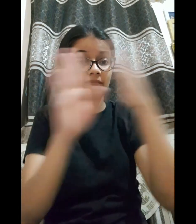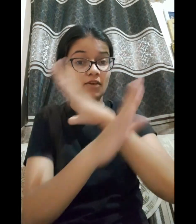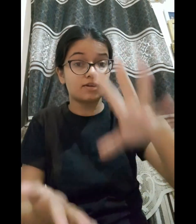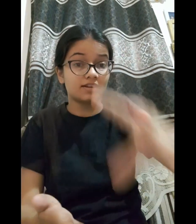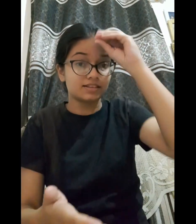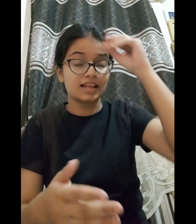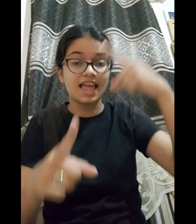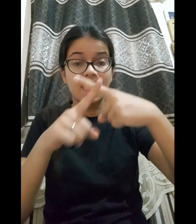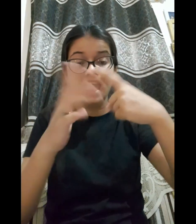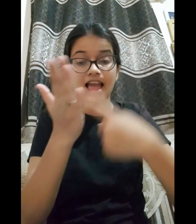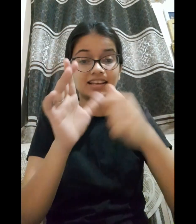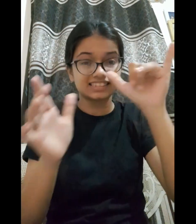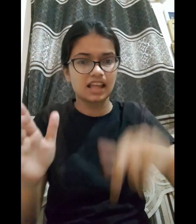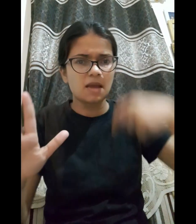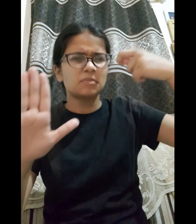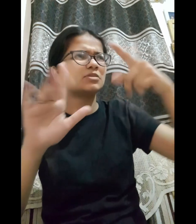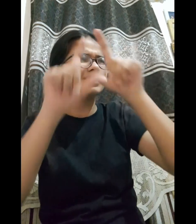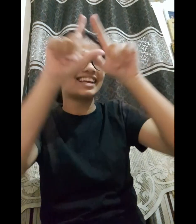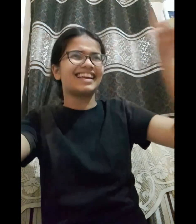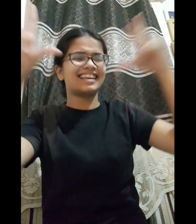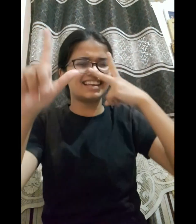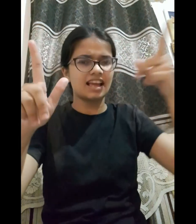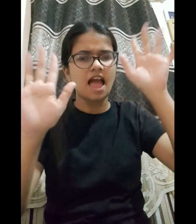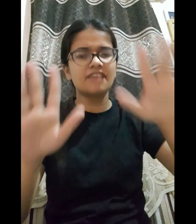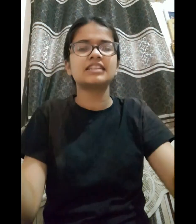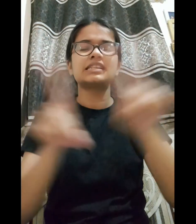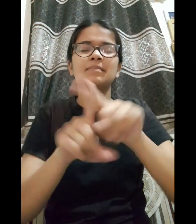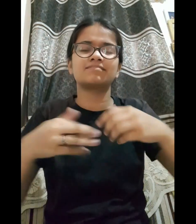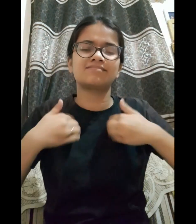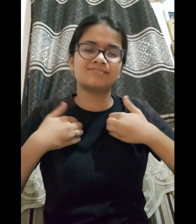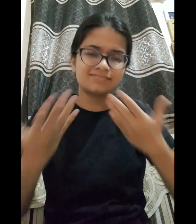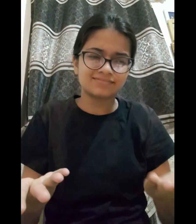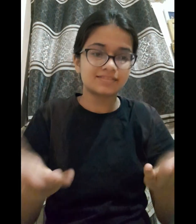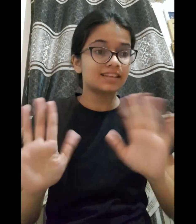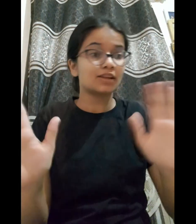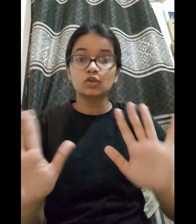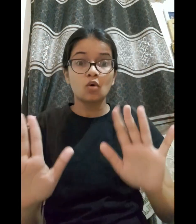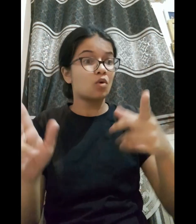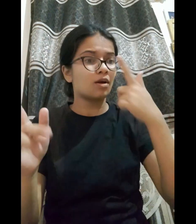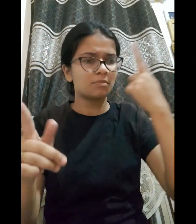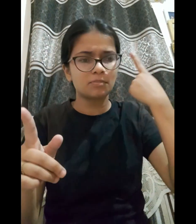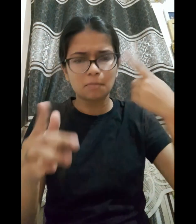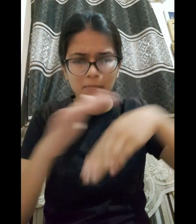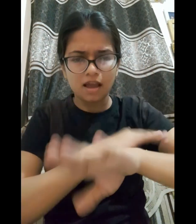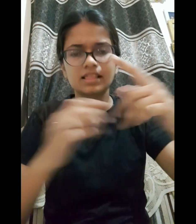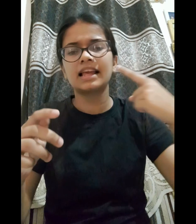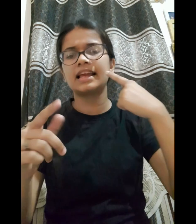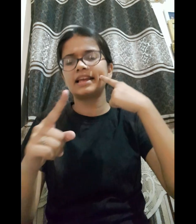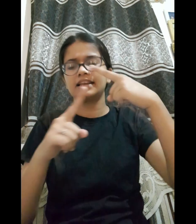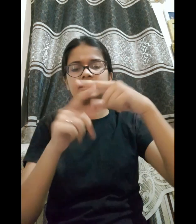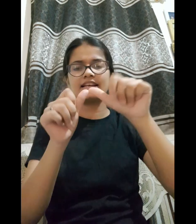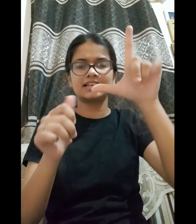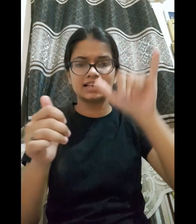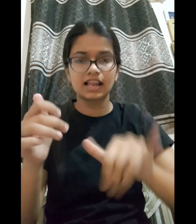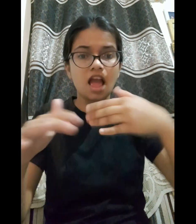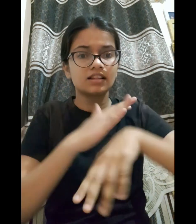X-ray picture looks like a pneumonia until in Italy they did a post-mortem and they found that it was not pneumonia. It is actually blood